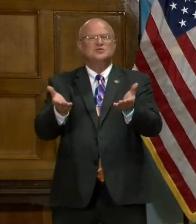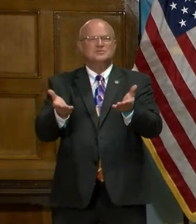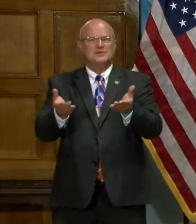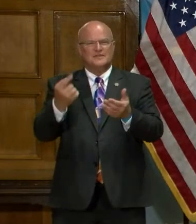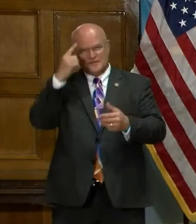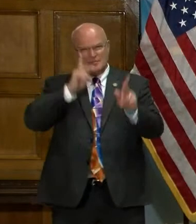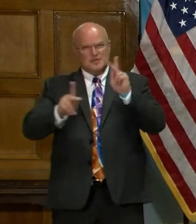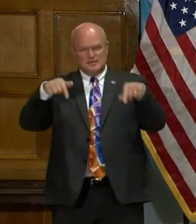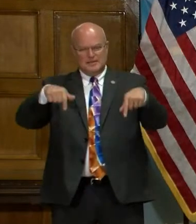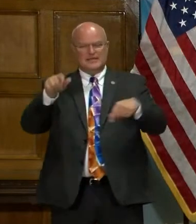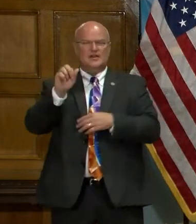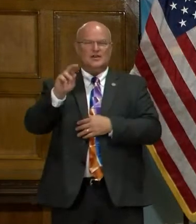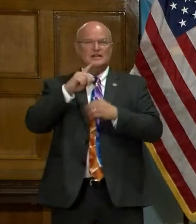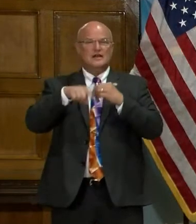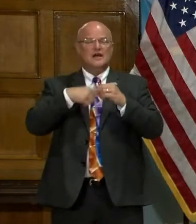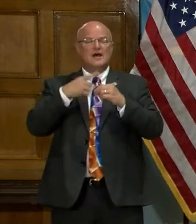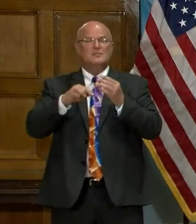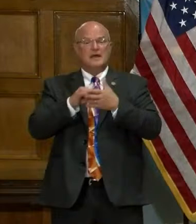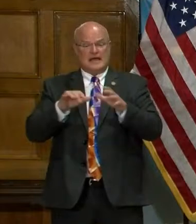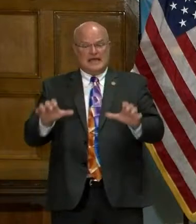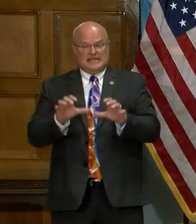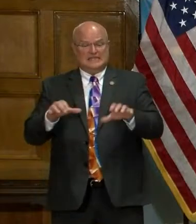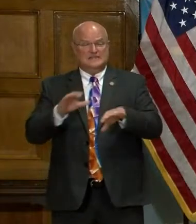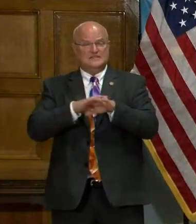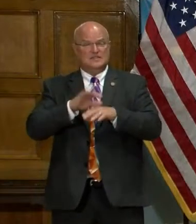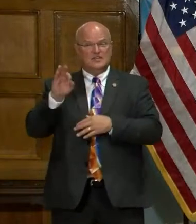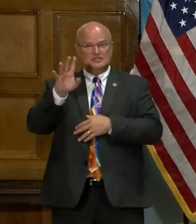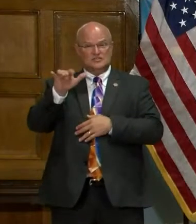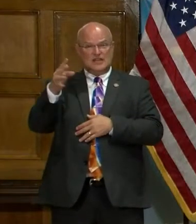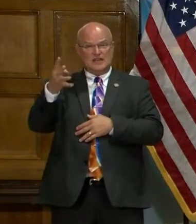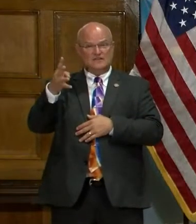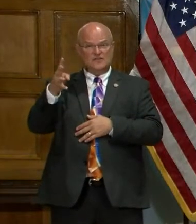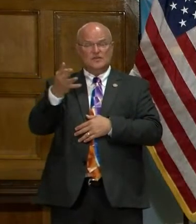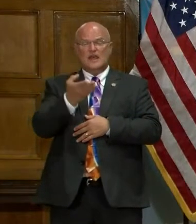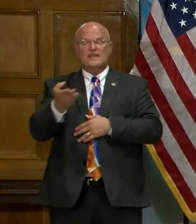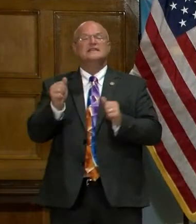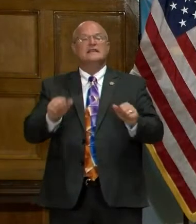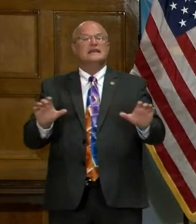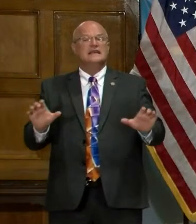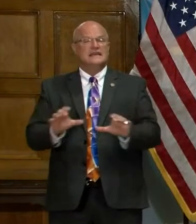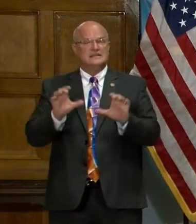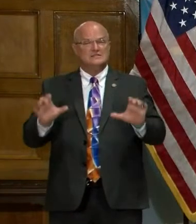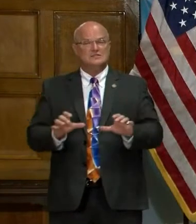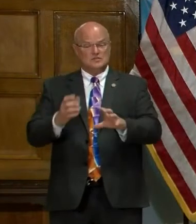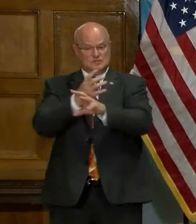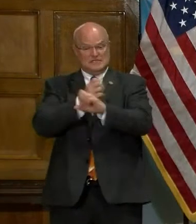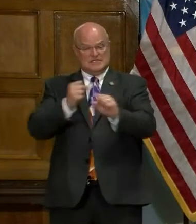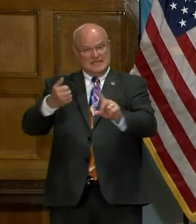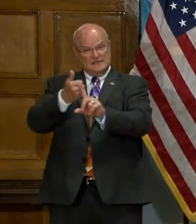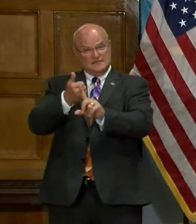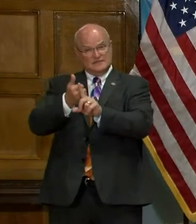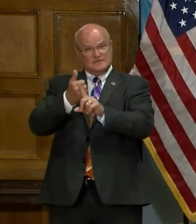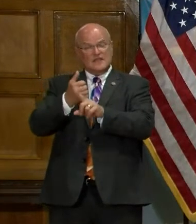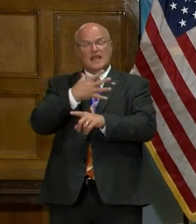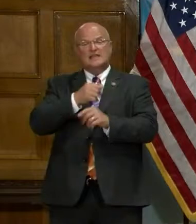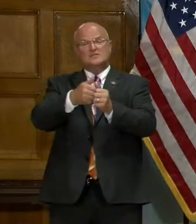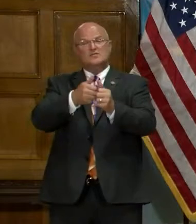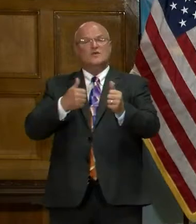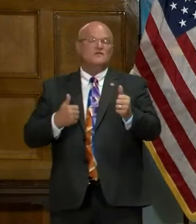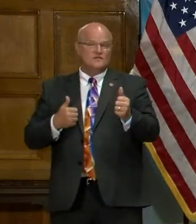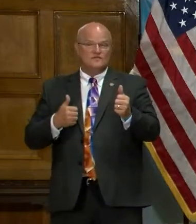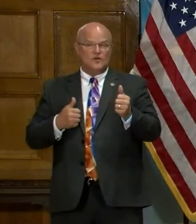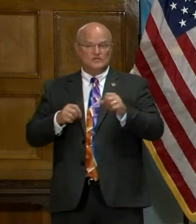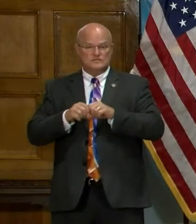to Arkansans about activities on the 4th, steps they can take to be safe and to